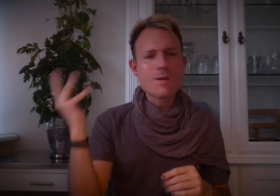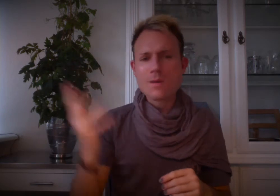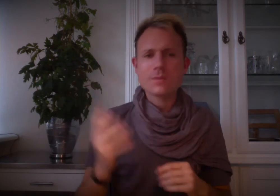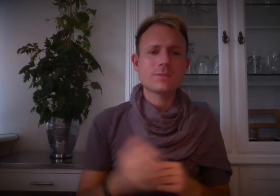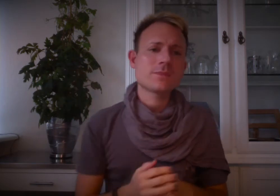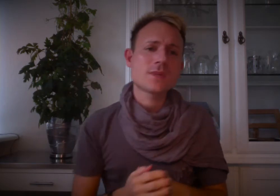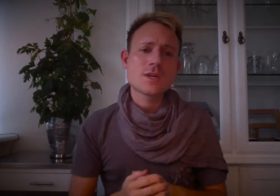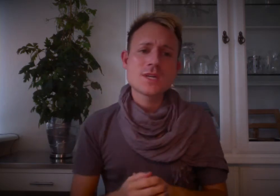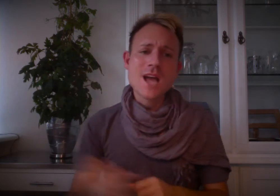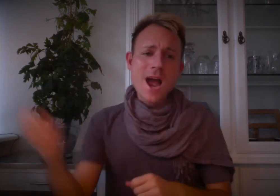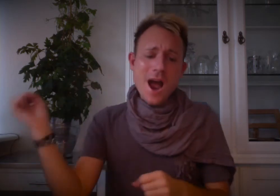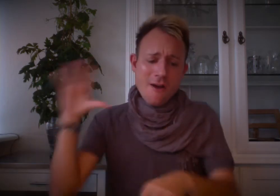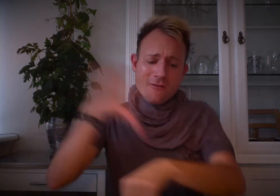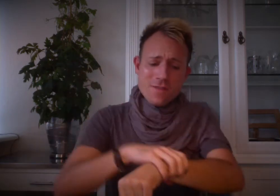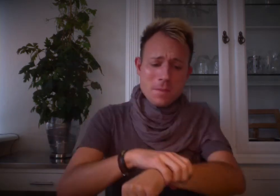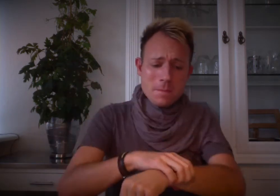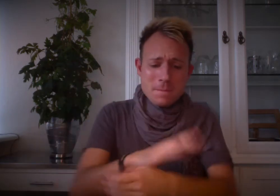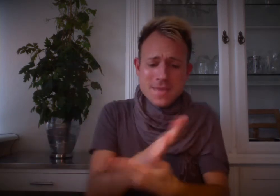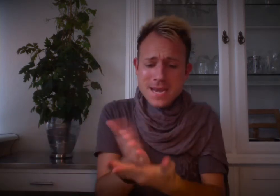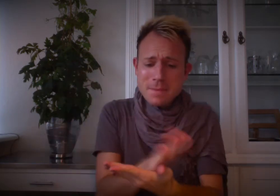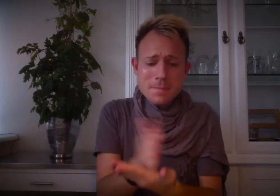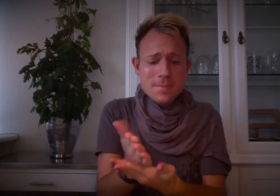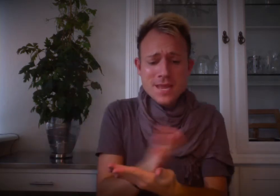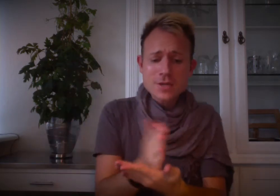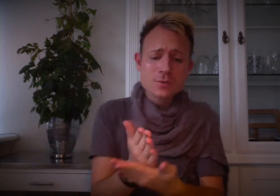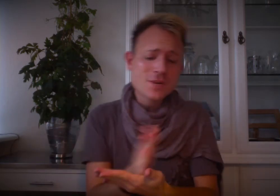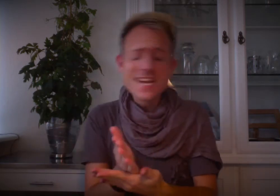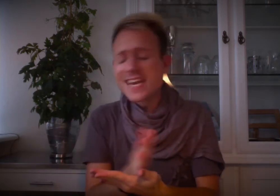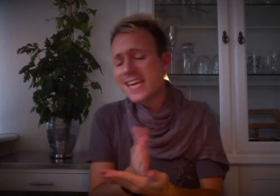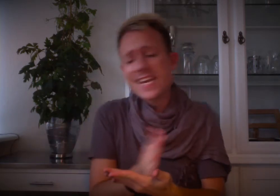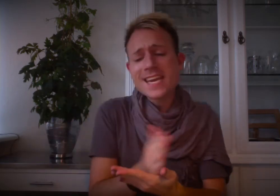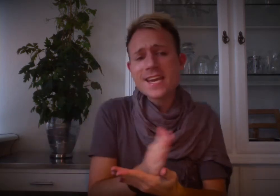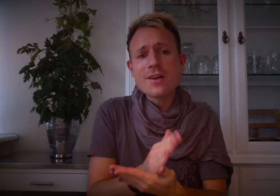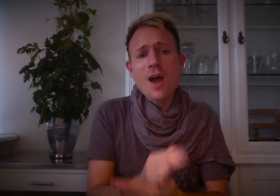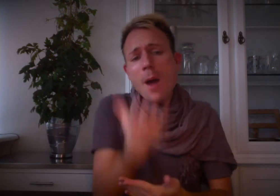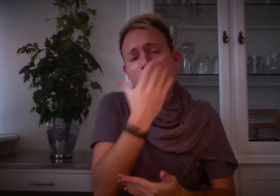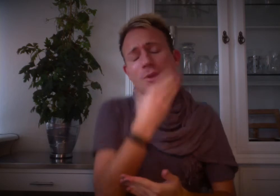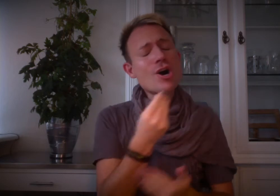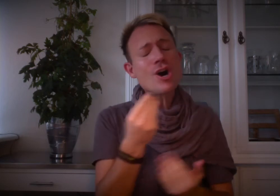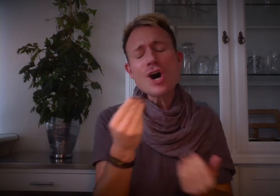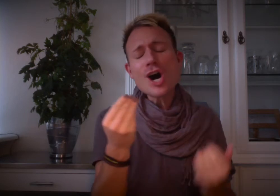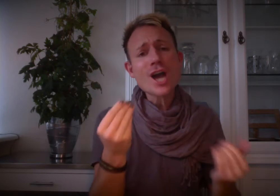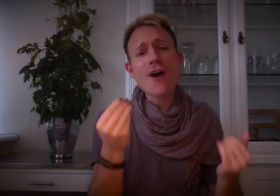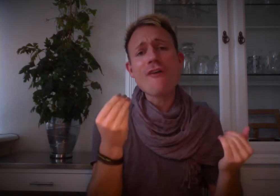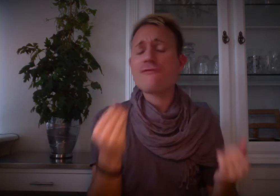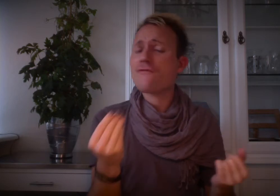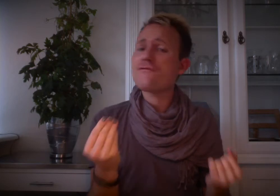Caught in the in-between Caught beautiful